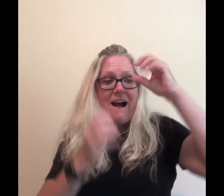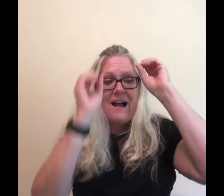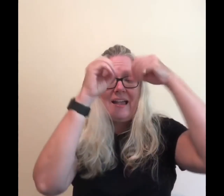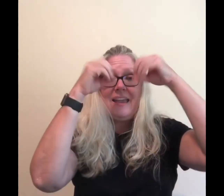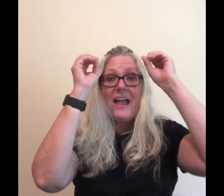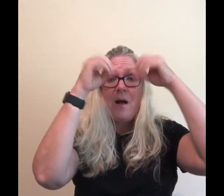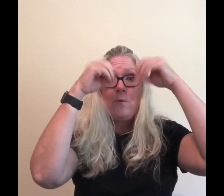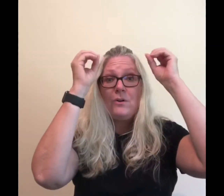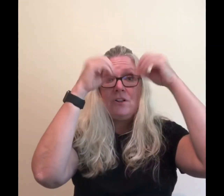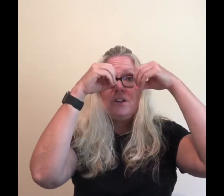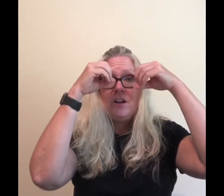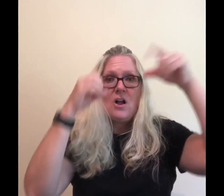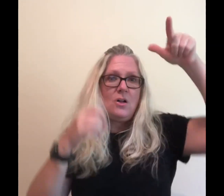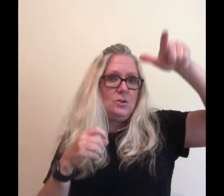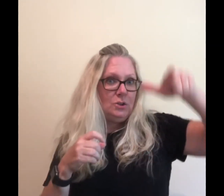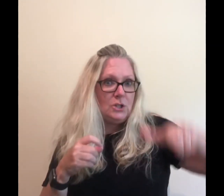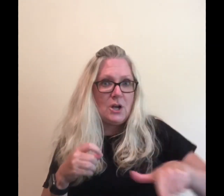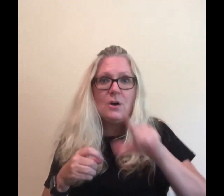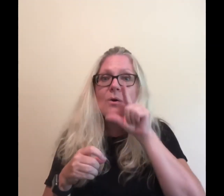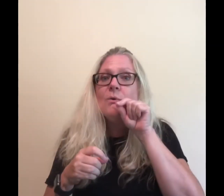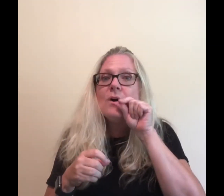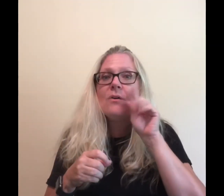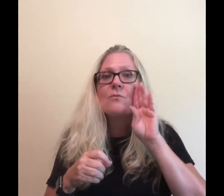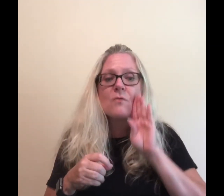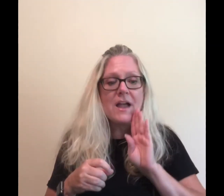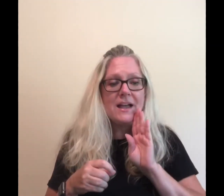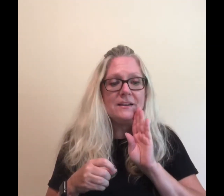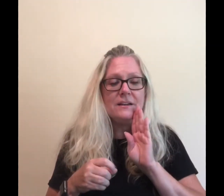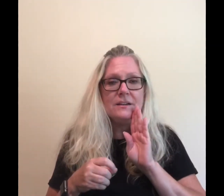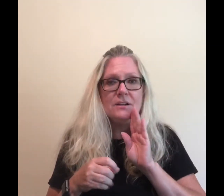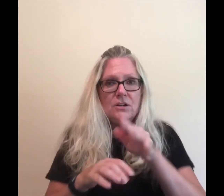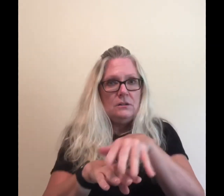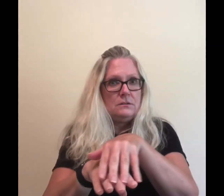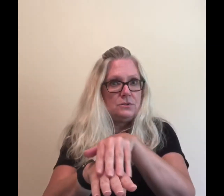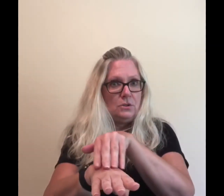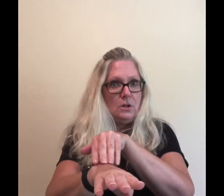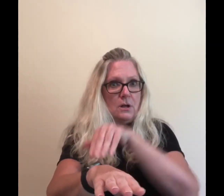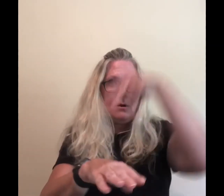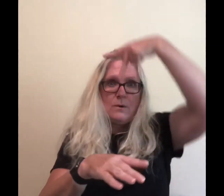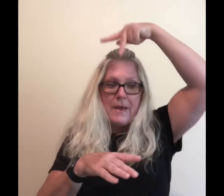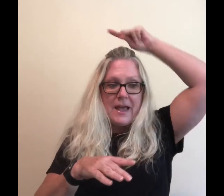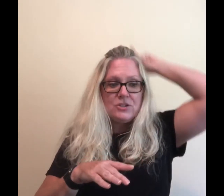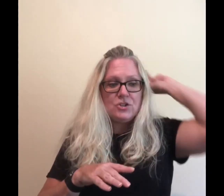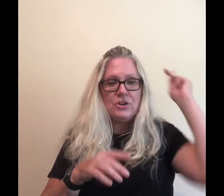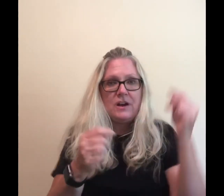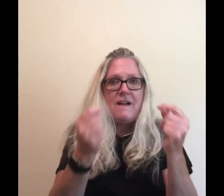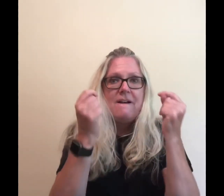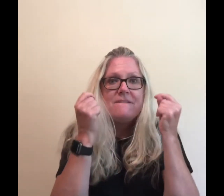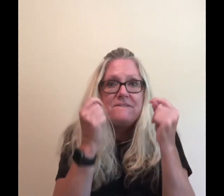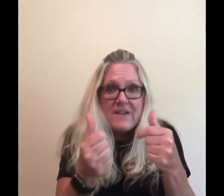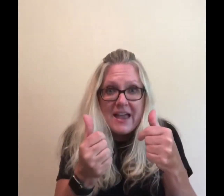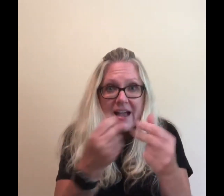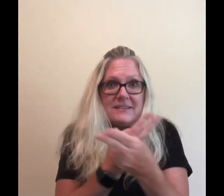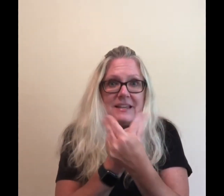high owl, low wren, slow badger, fast